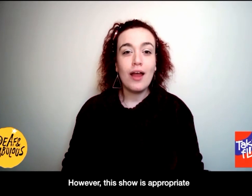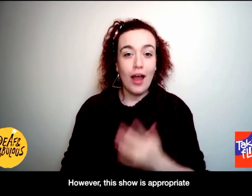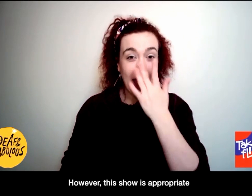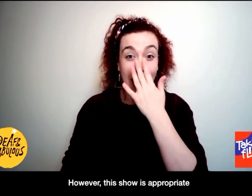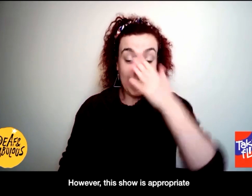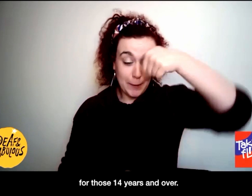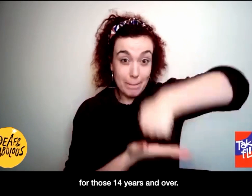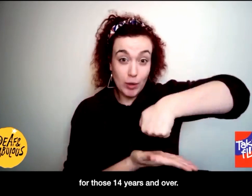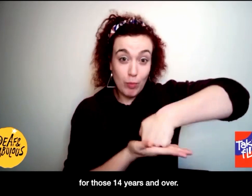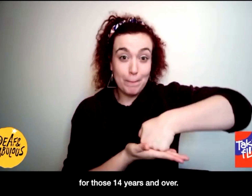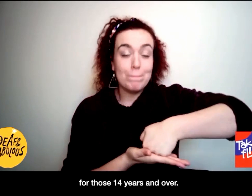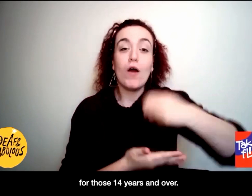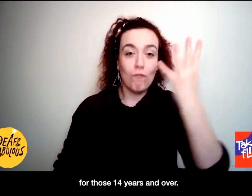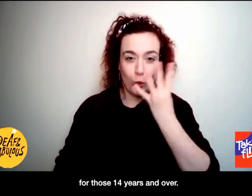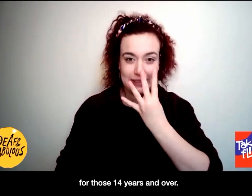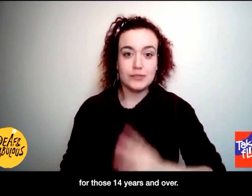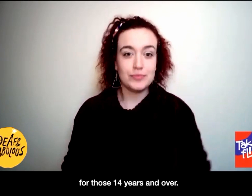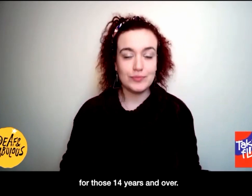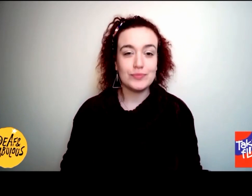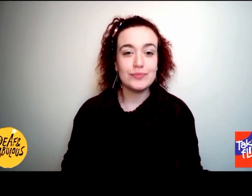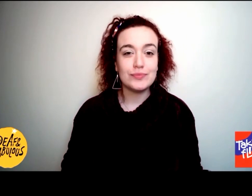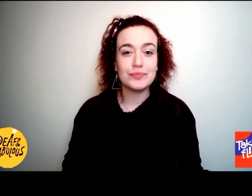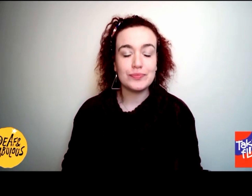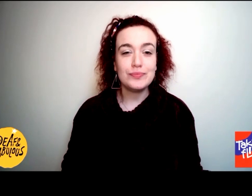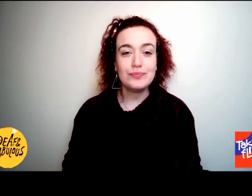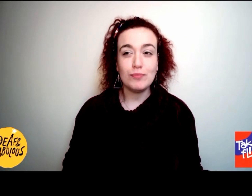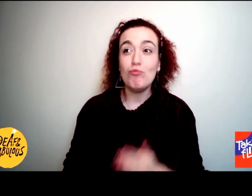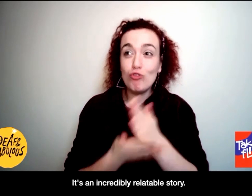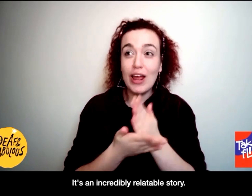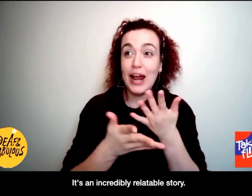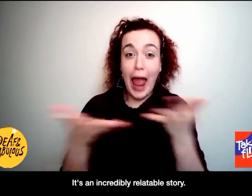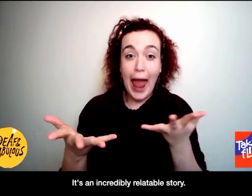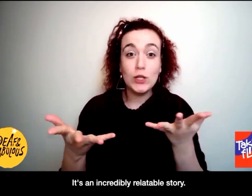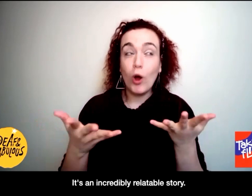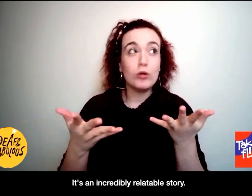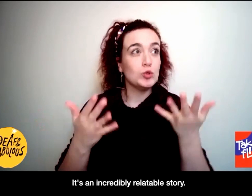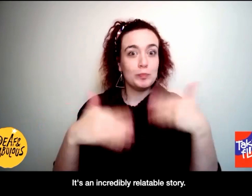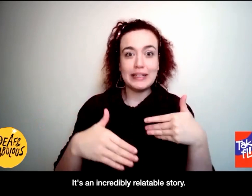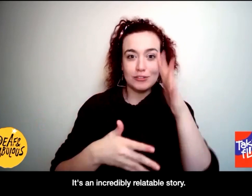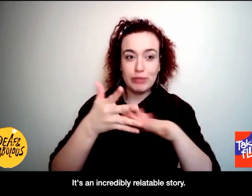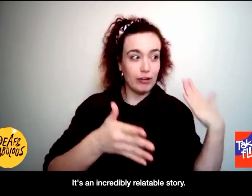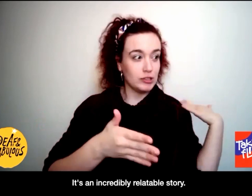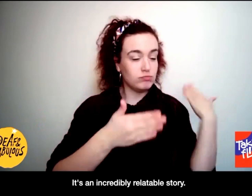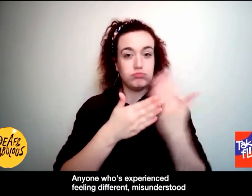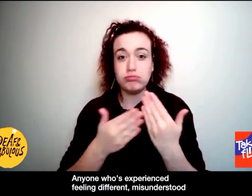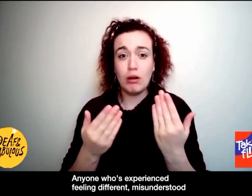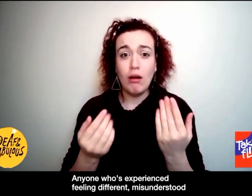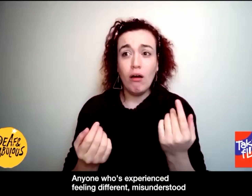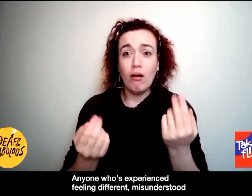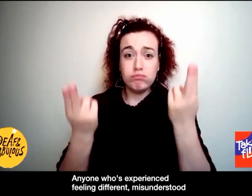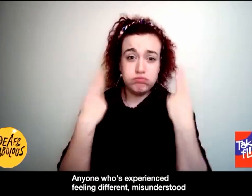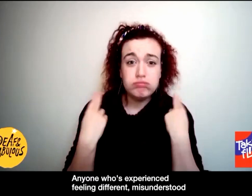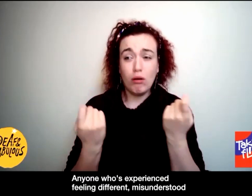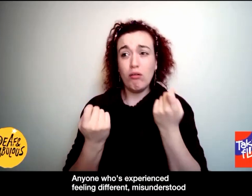the show is appropriate for those 14 years and over. It's an incredibly relatable story.